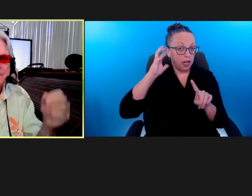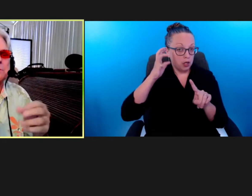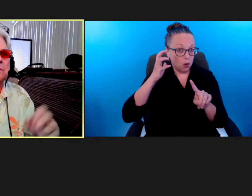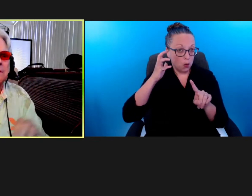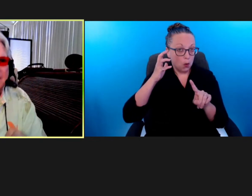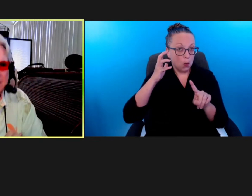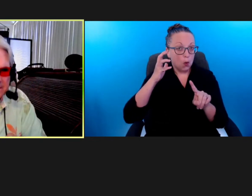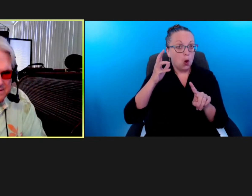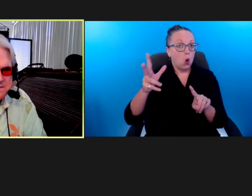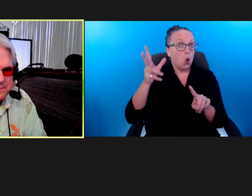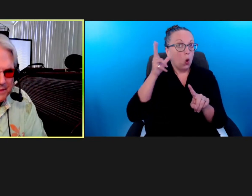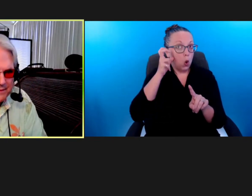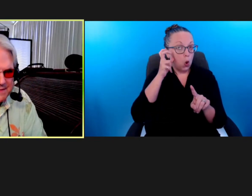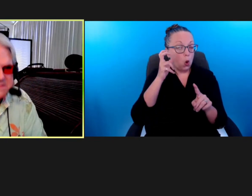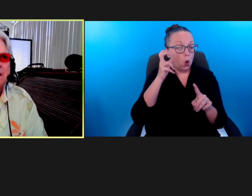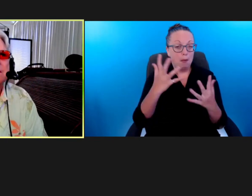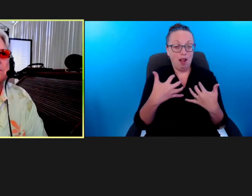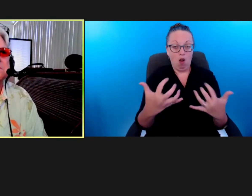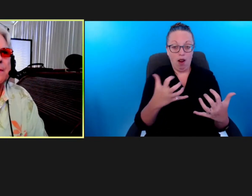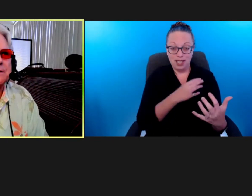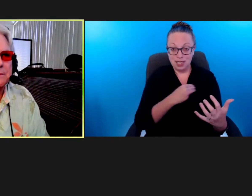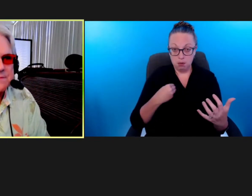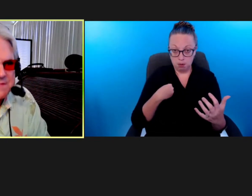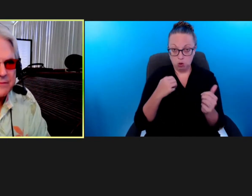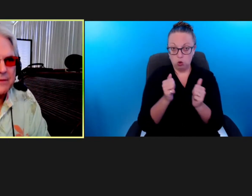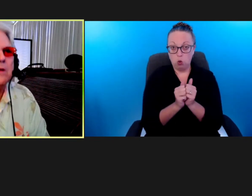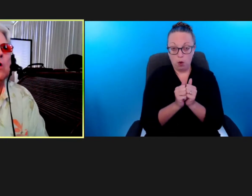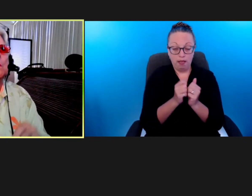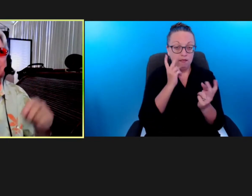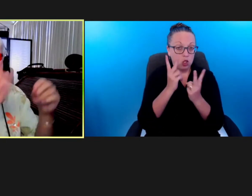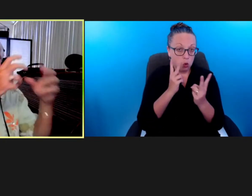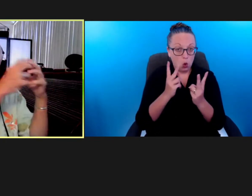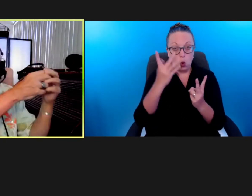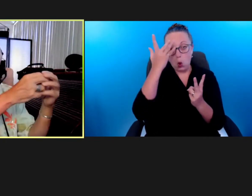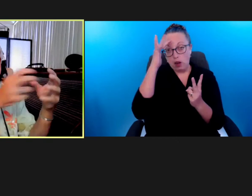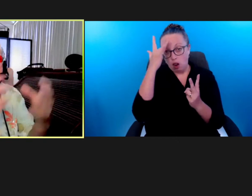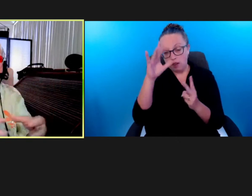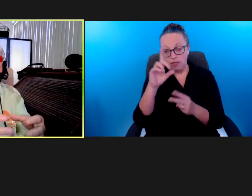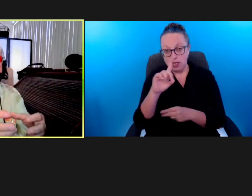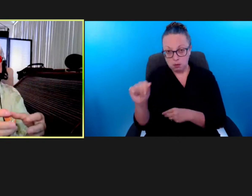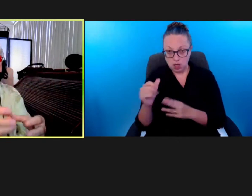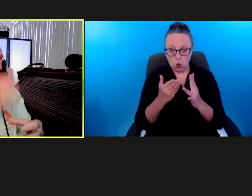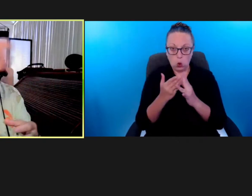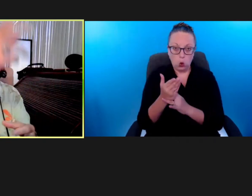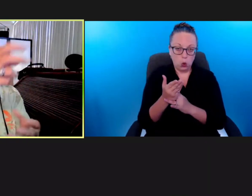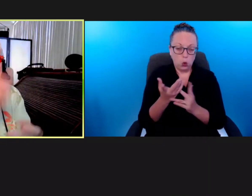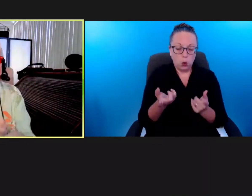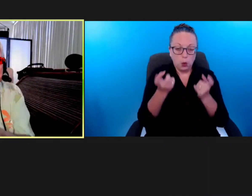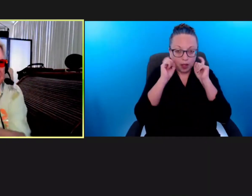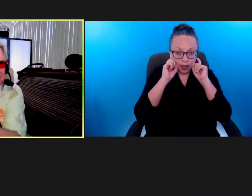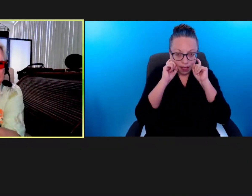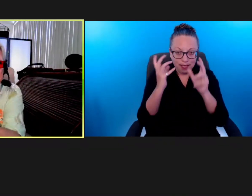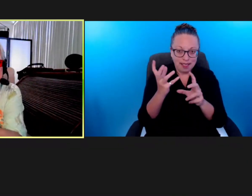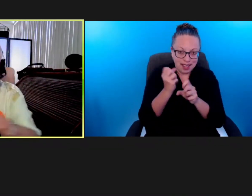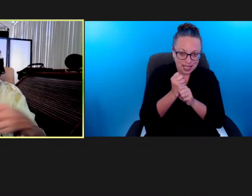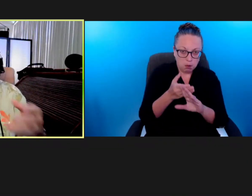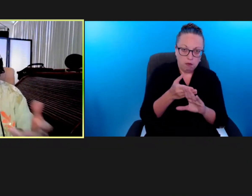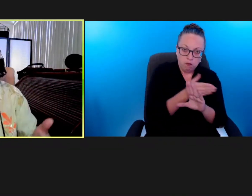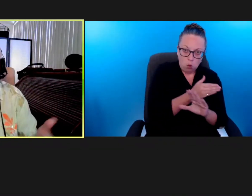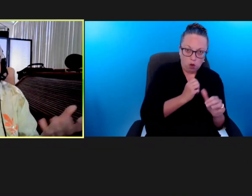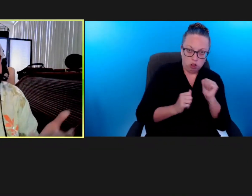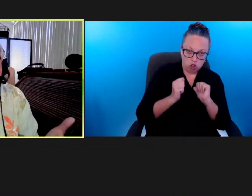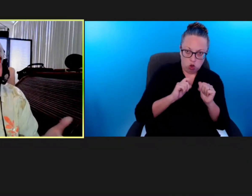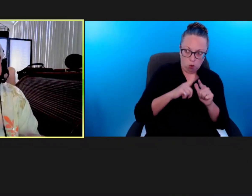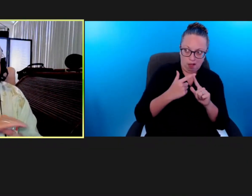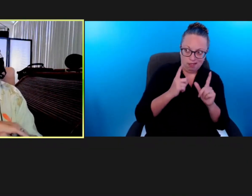with visual or cognitive disabilities through a special receiver, which is distributed before the show and then collected afterwards by